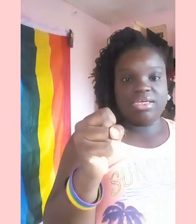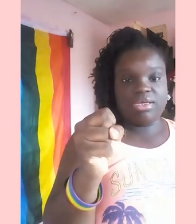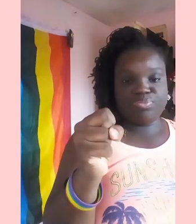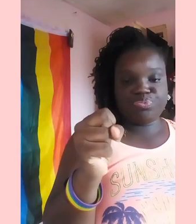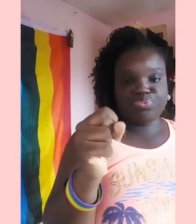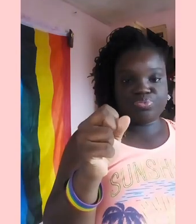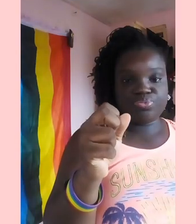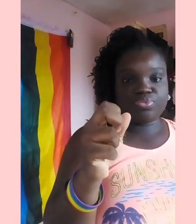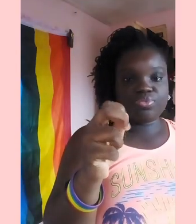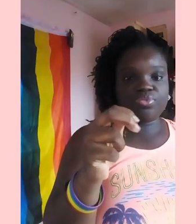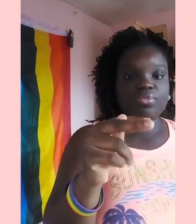T,